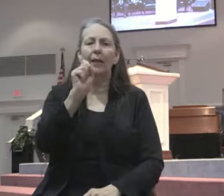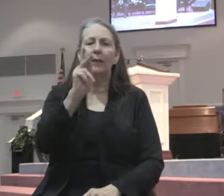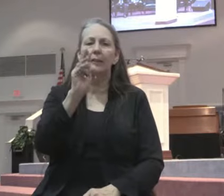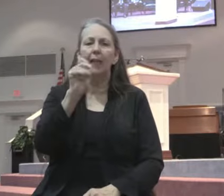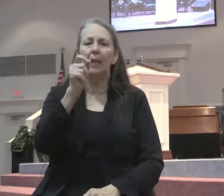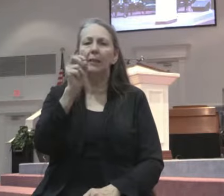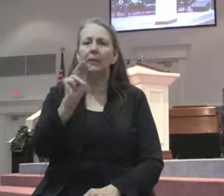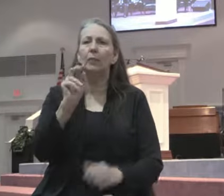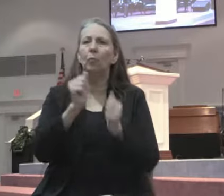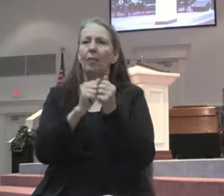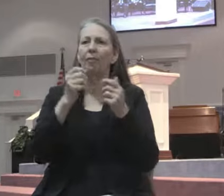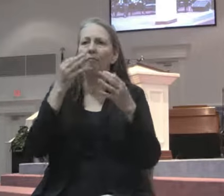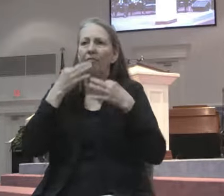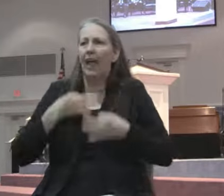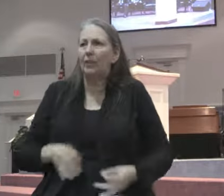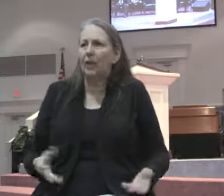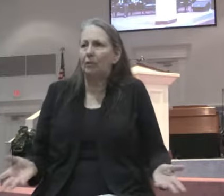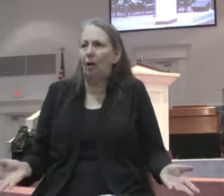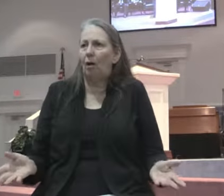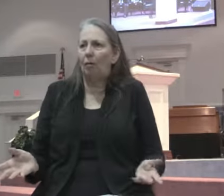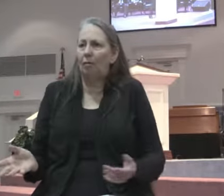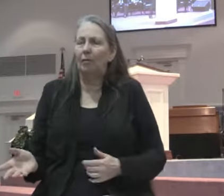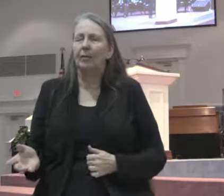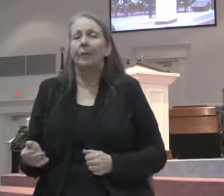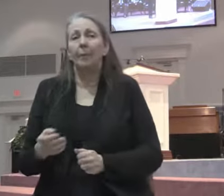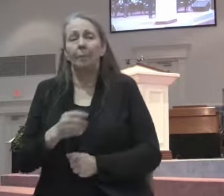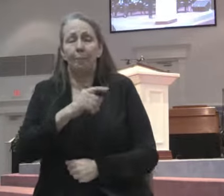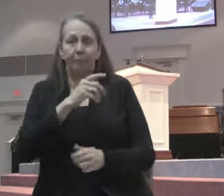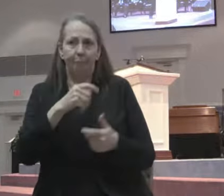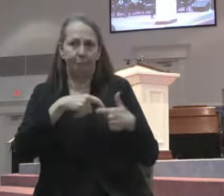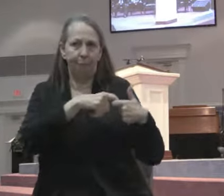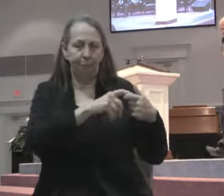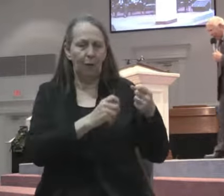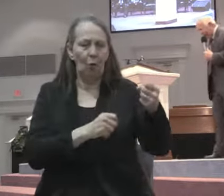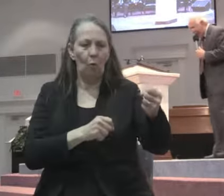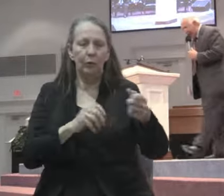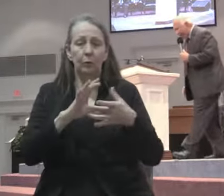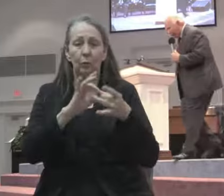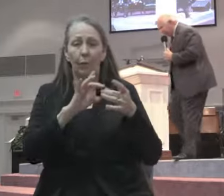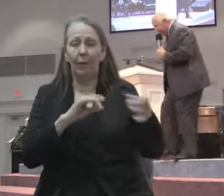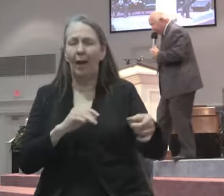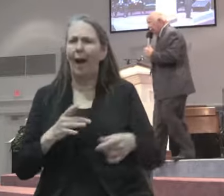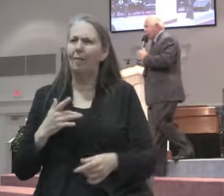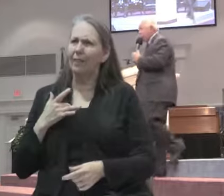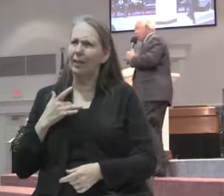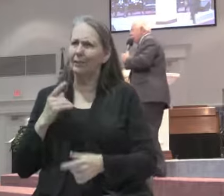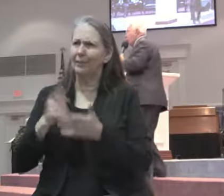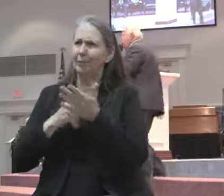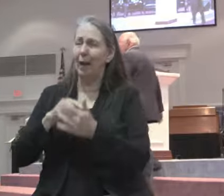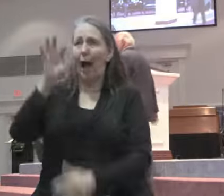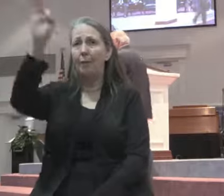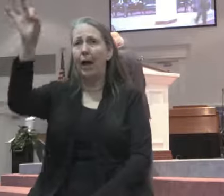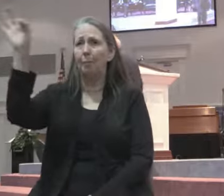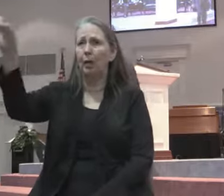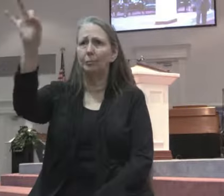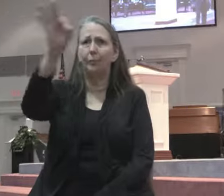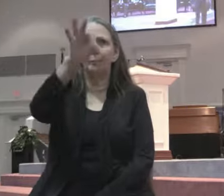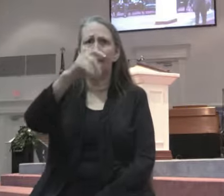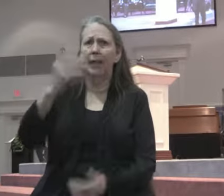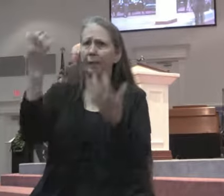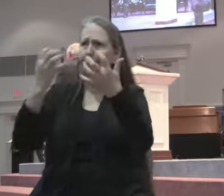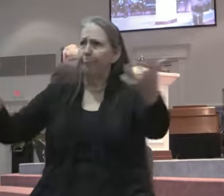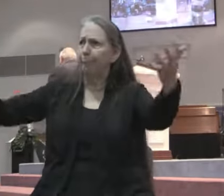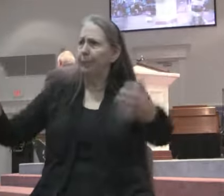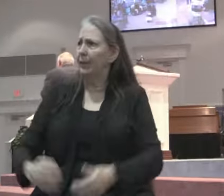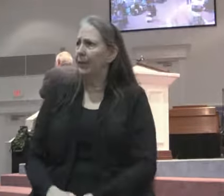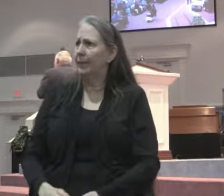Sometimes in my life, and I know pastor has, I have felt like I was just preaching to a vast